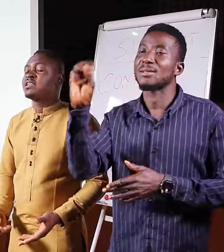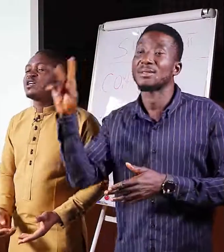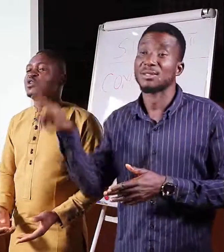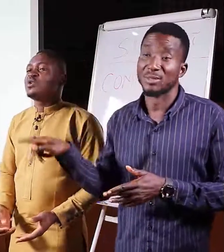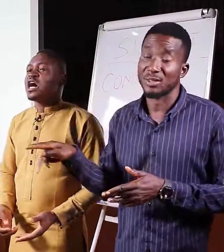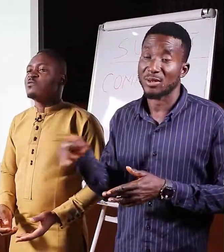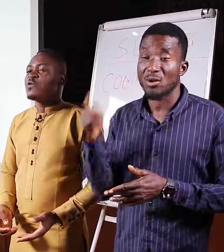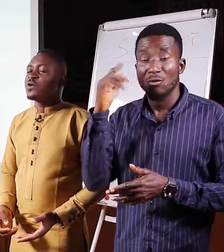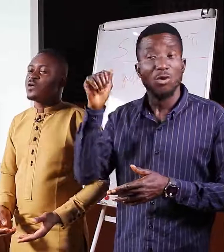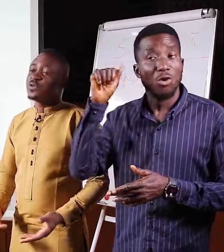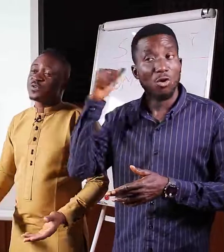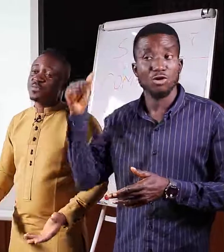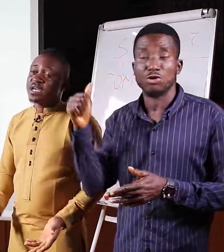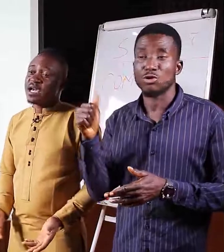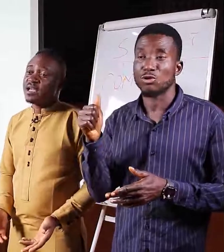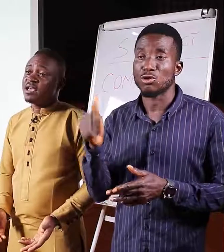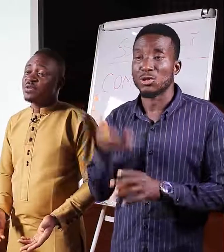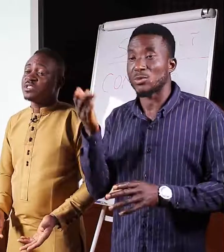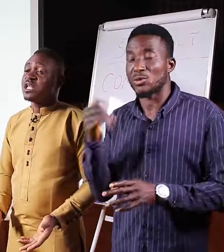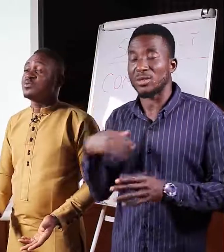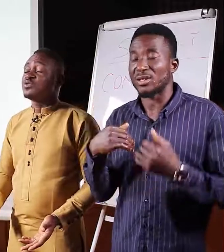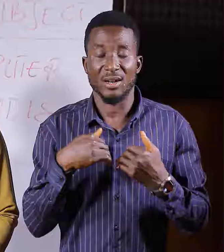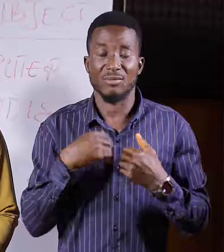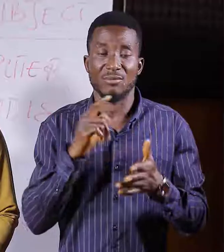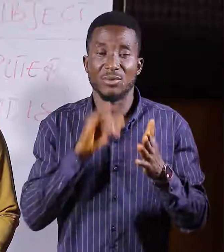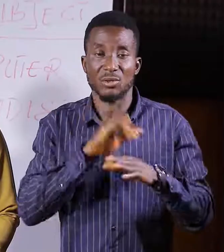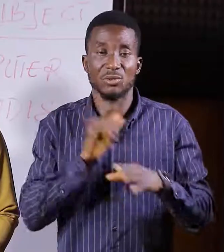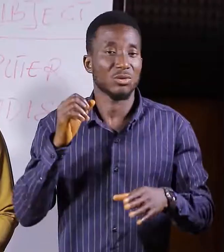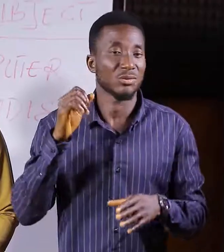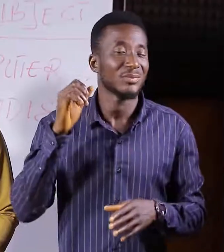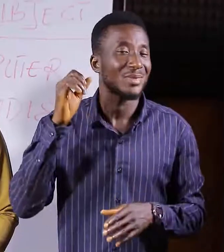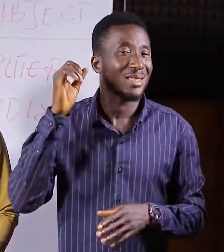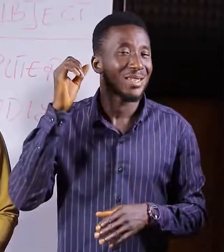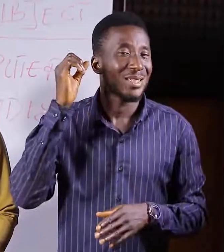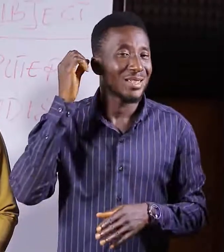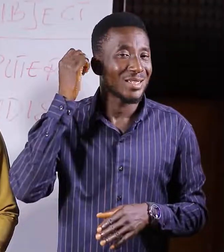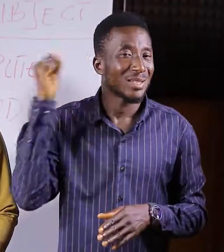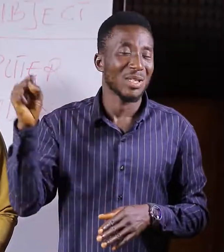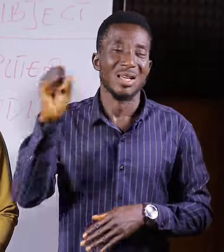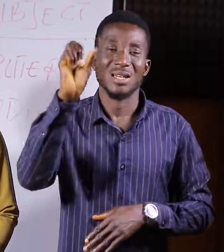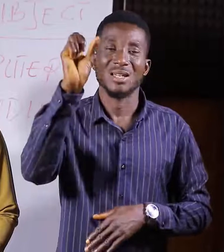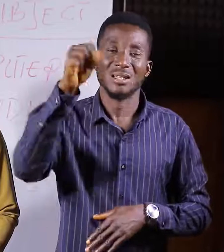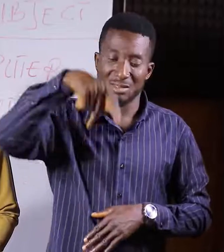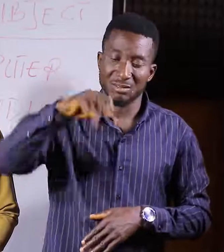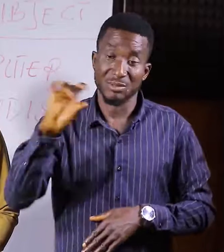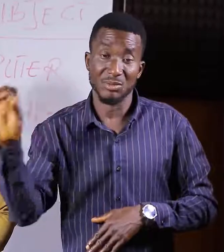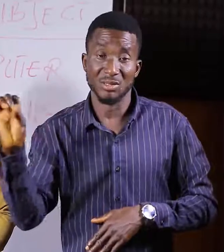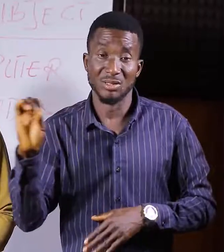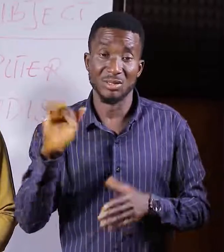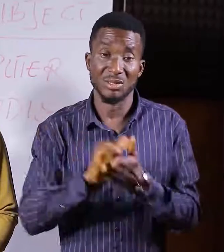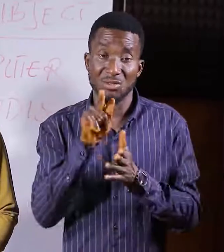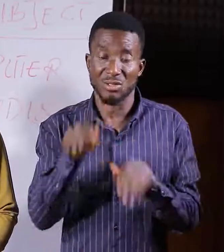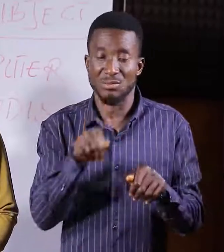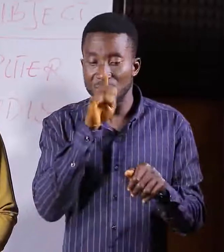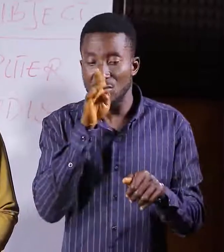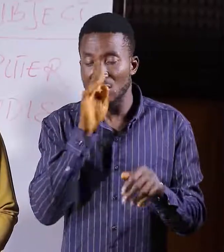aspect, you have what we call your speaker, which enables you to hear everything that is being said in the video. So